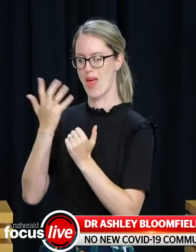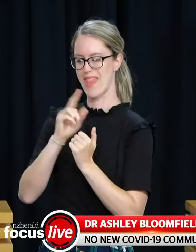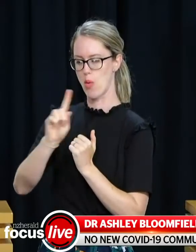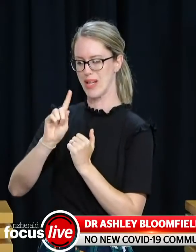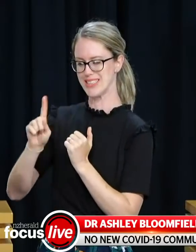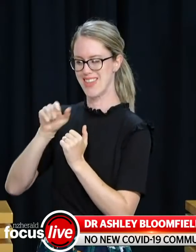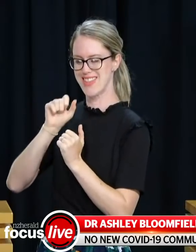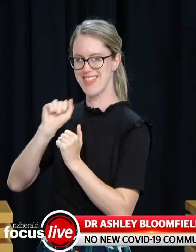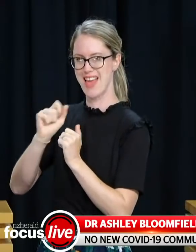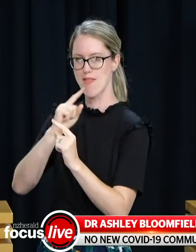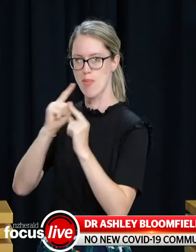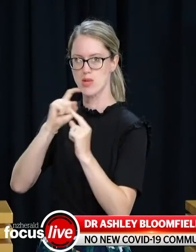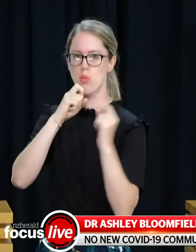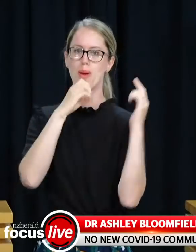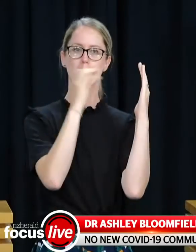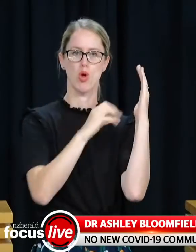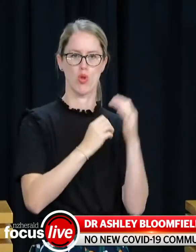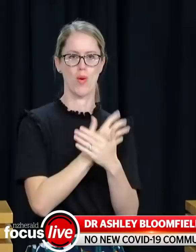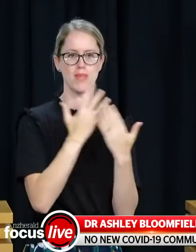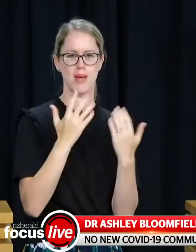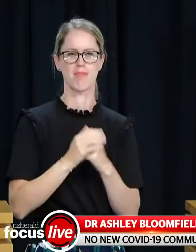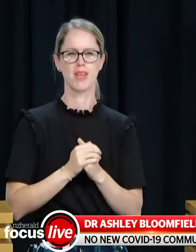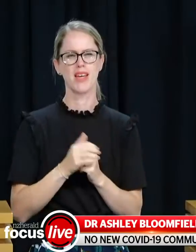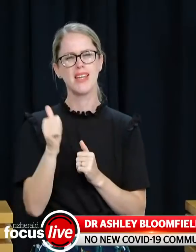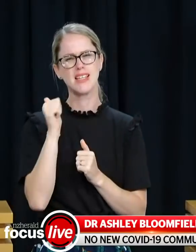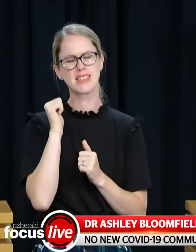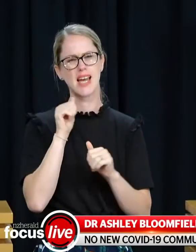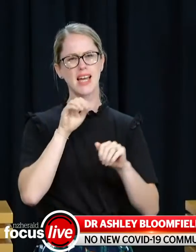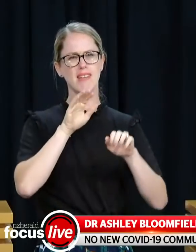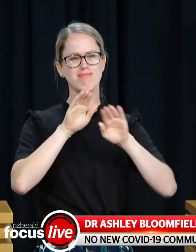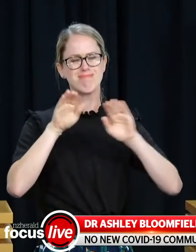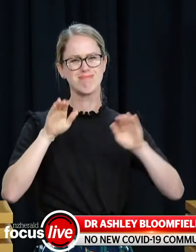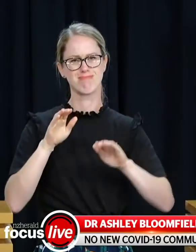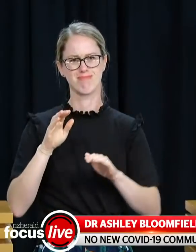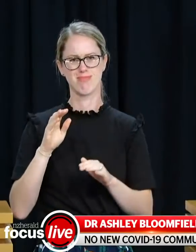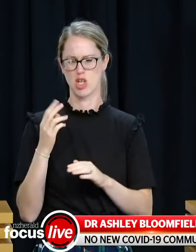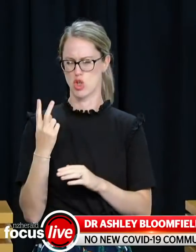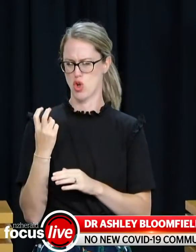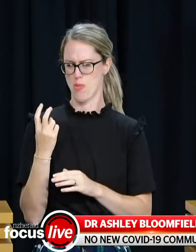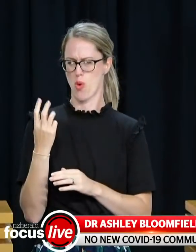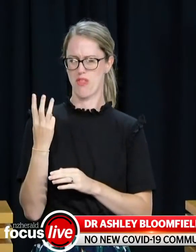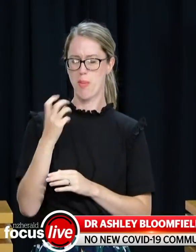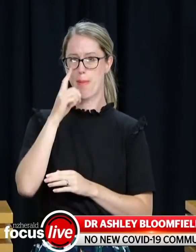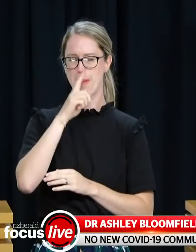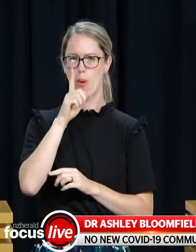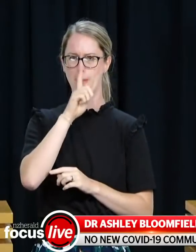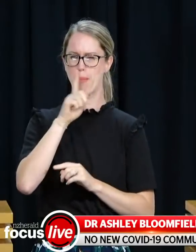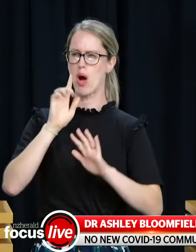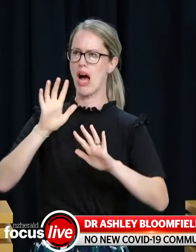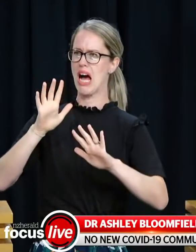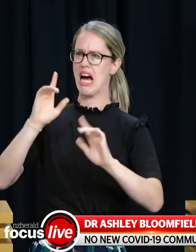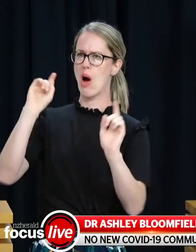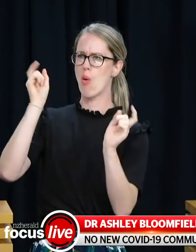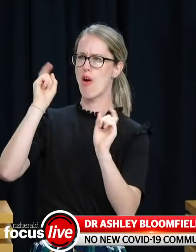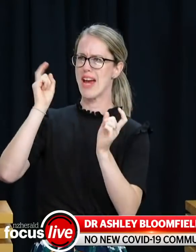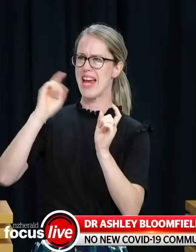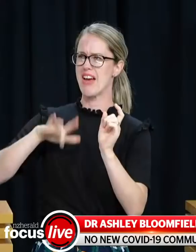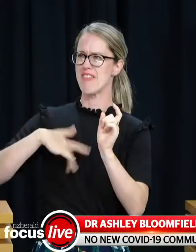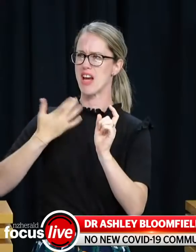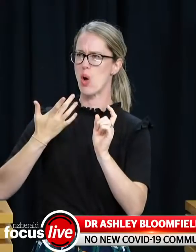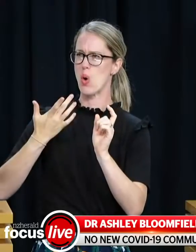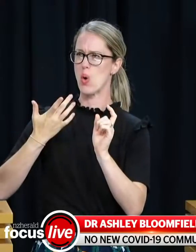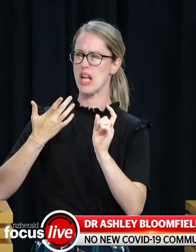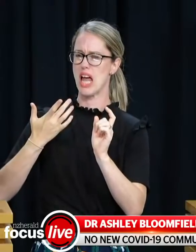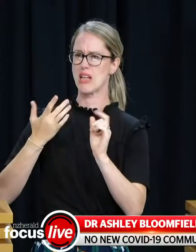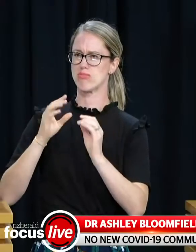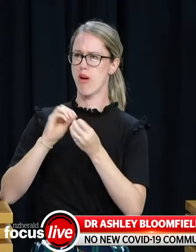evening. Yesterday's news of additional cases, I know, was unsettling. Feels like another climb up on our roller coaster ride, but